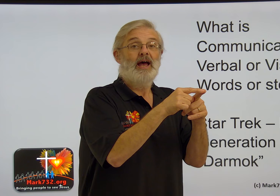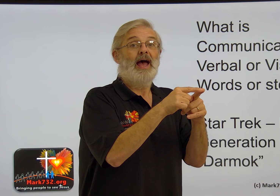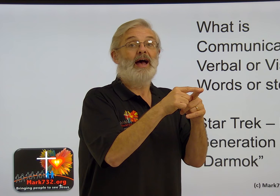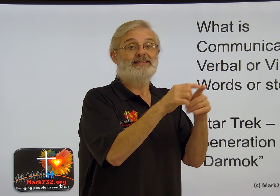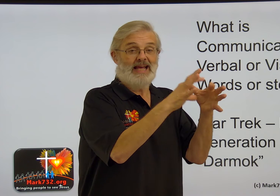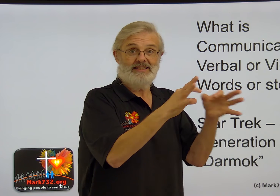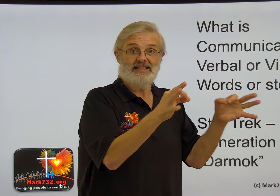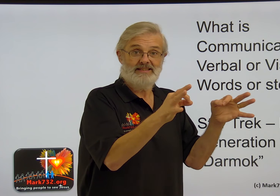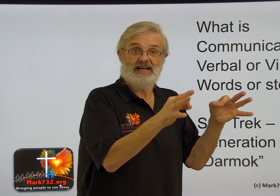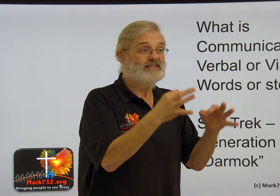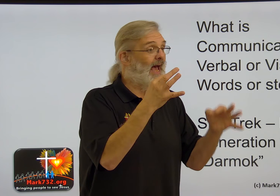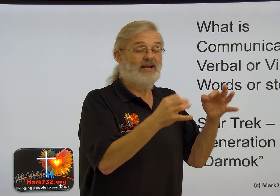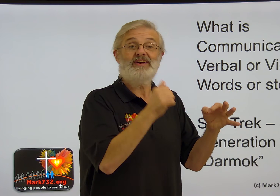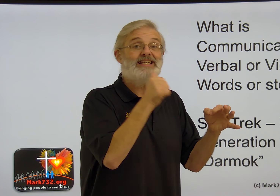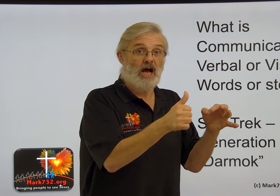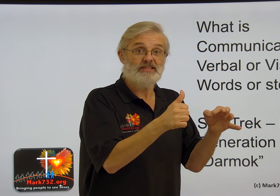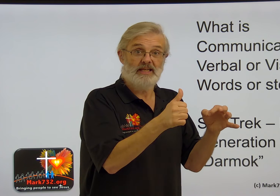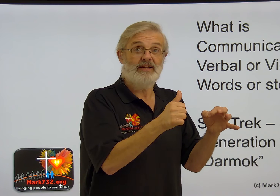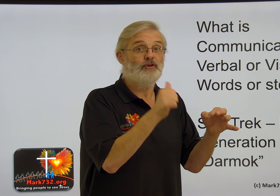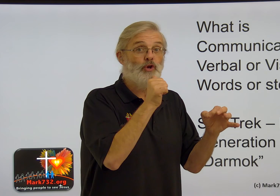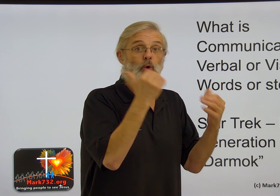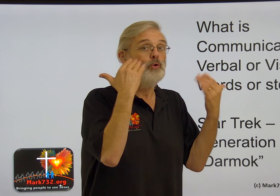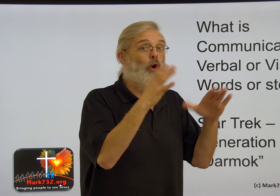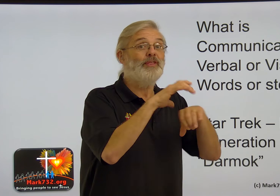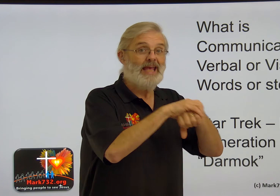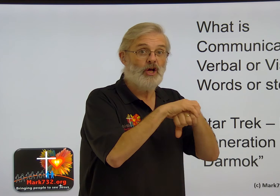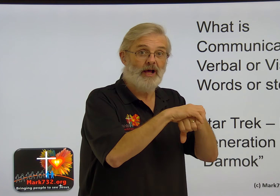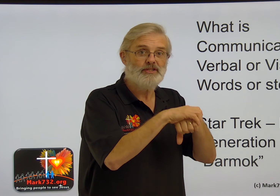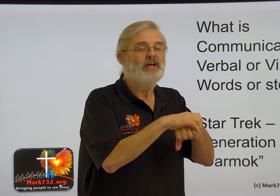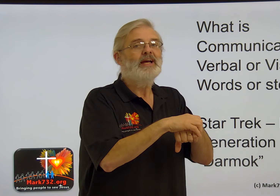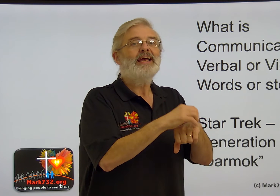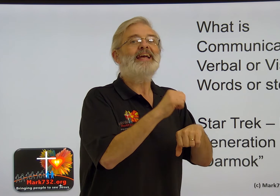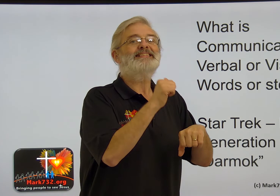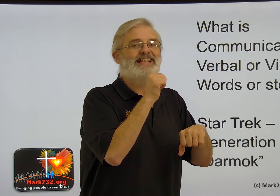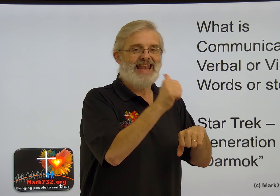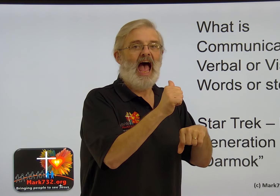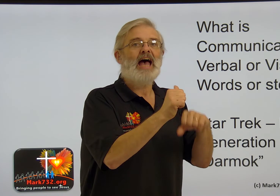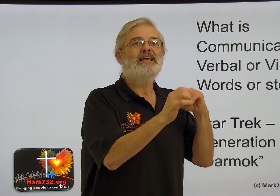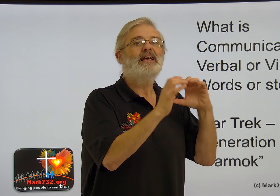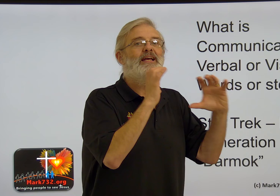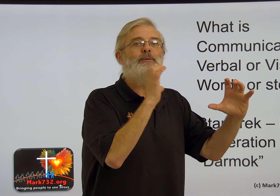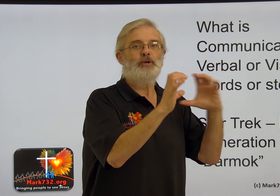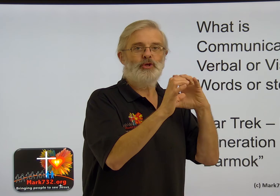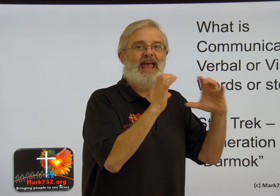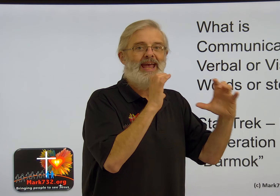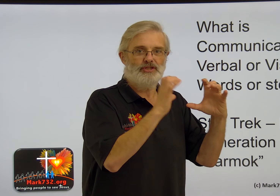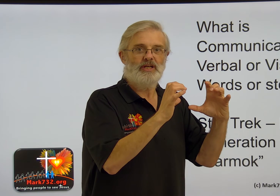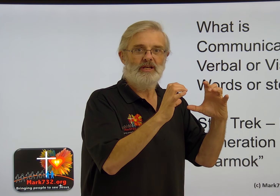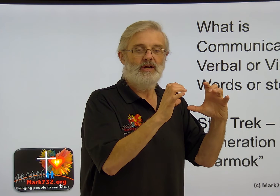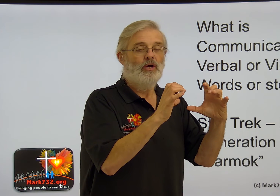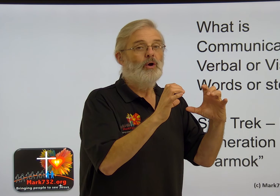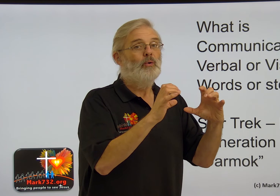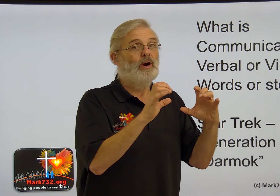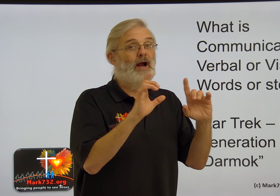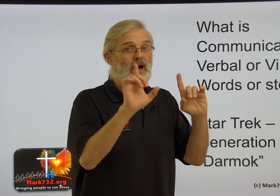and sentences. And if it doesn't, if you don't know the English, it's not communication. Where